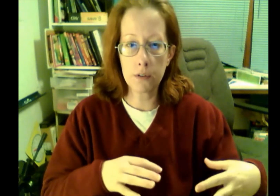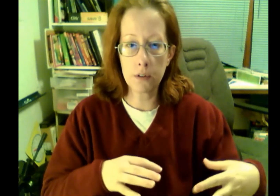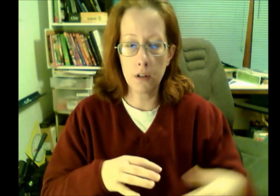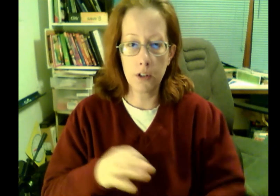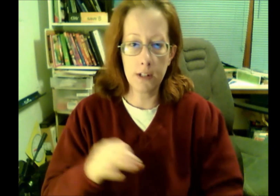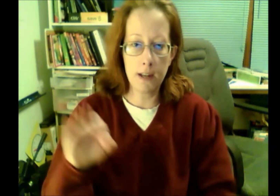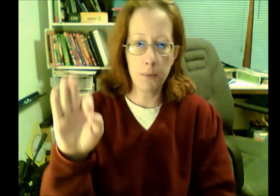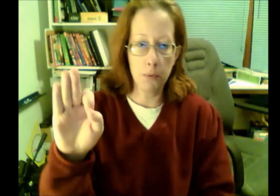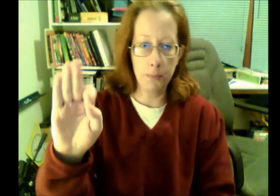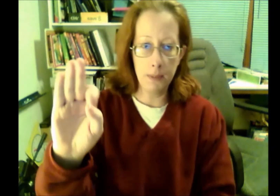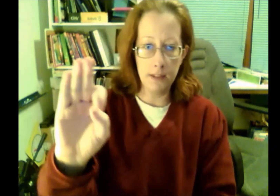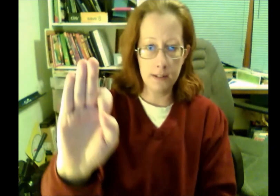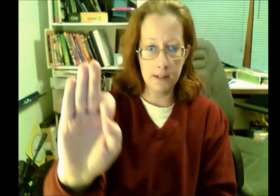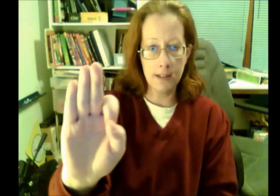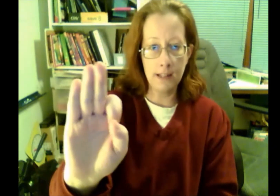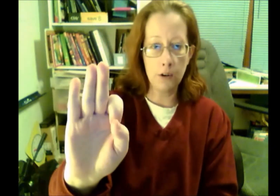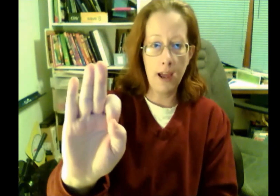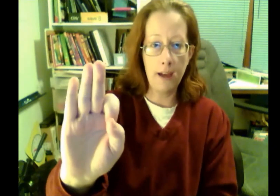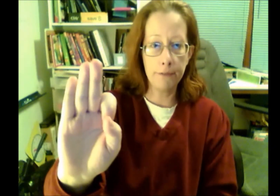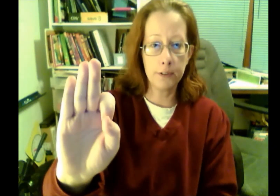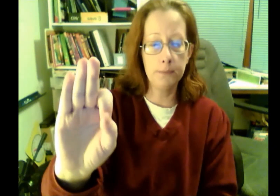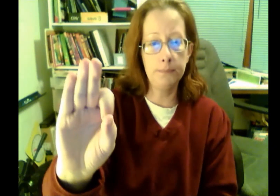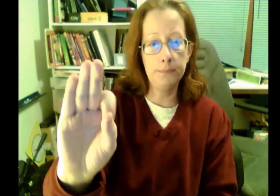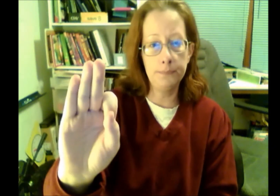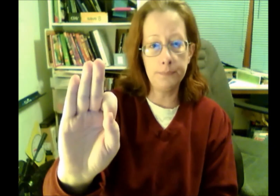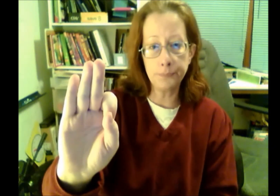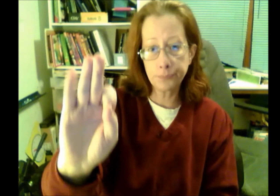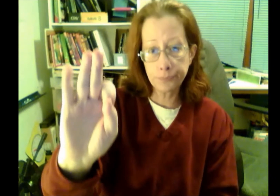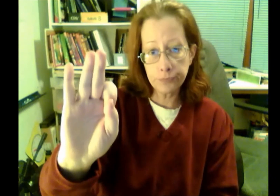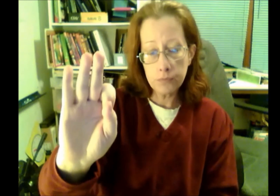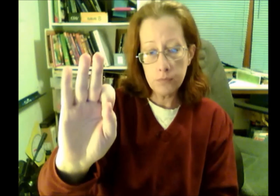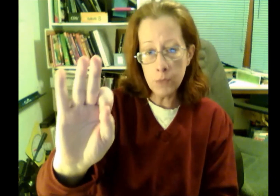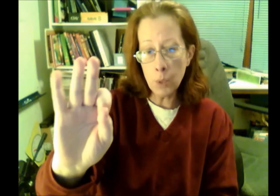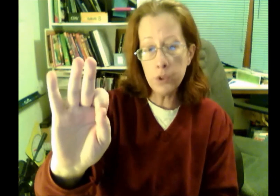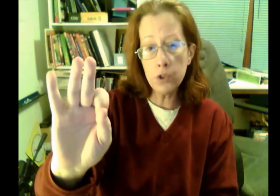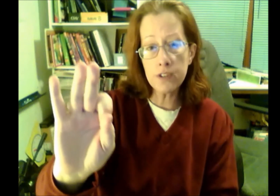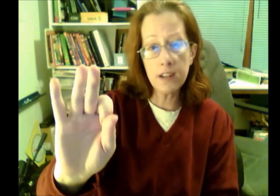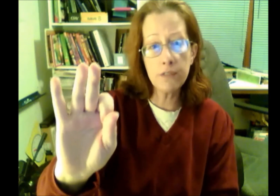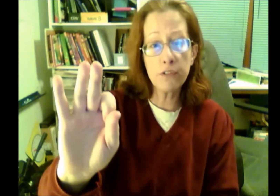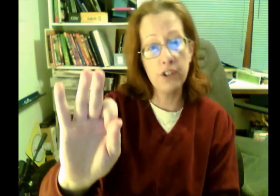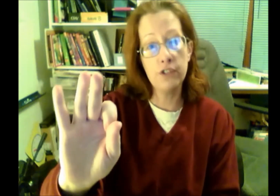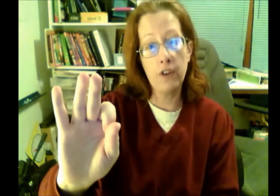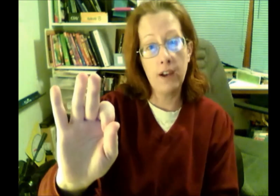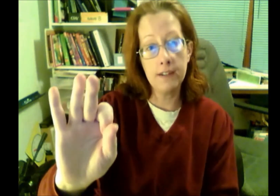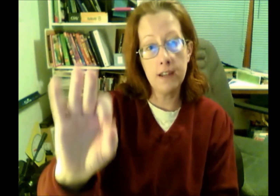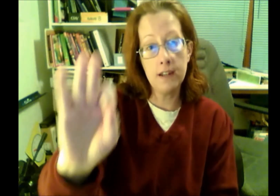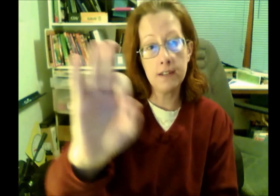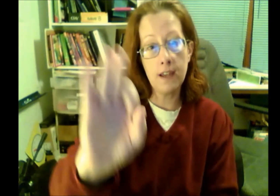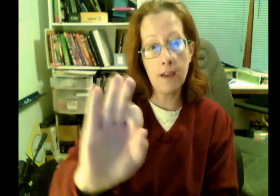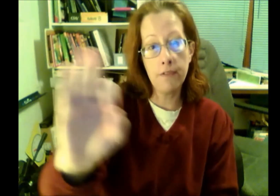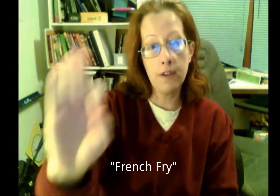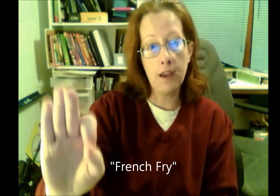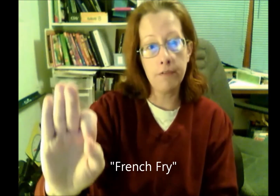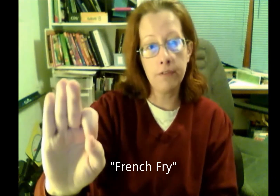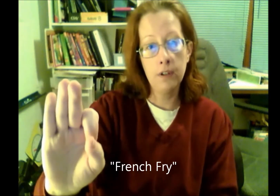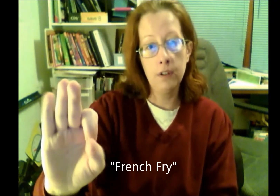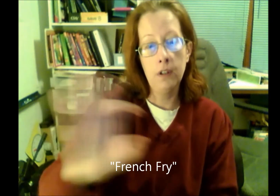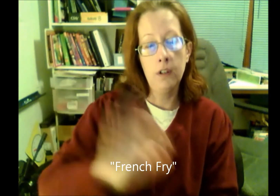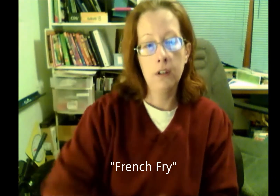A good example would be this is the letter F. When you're signing for French fries, it is FF